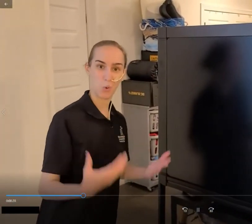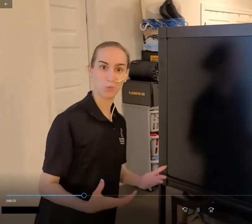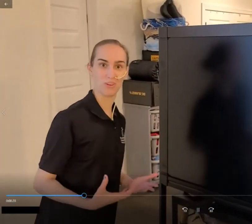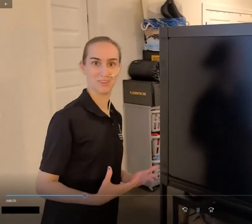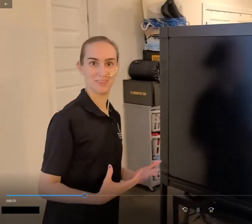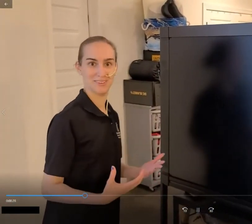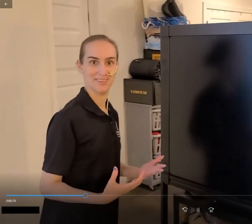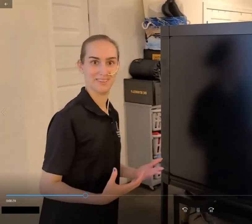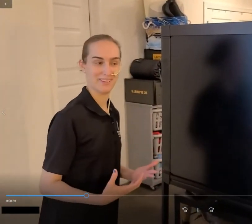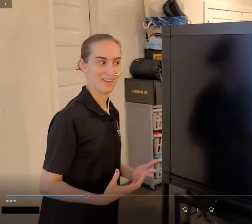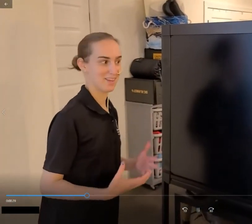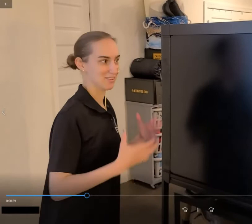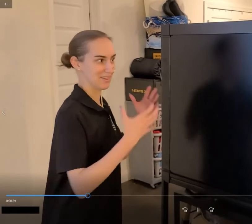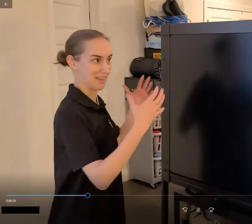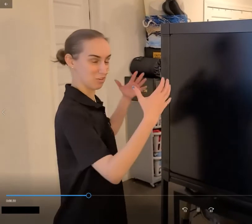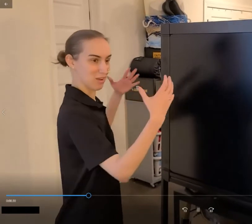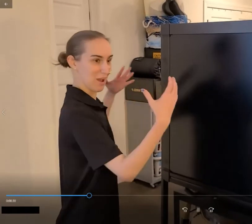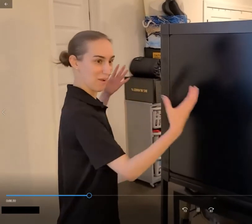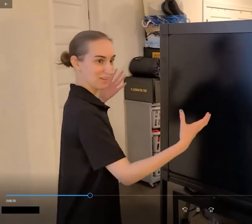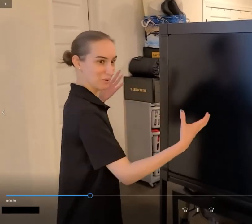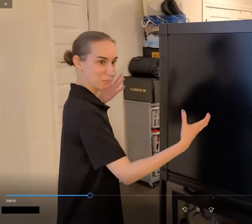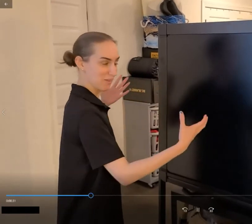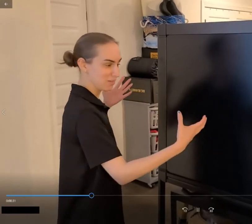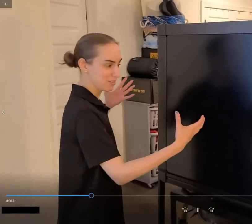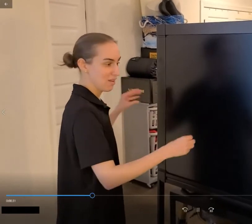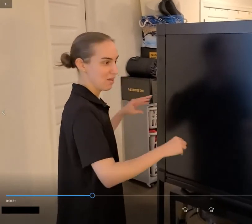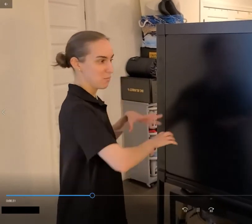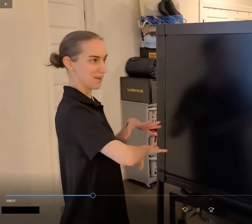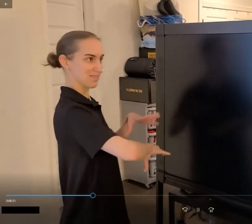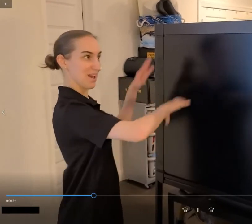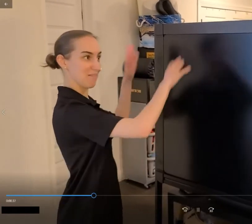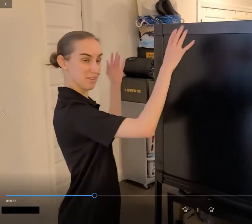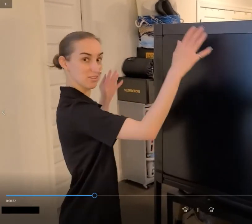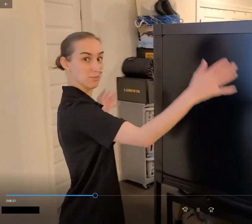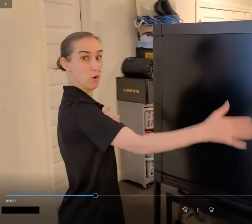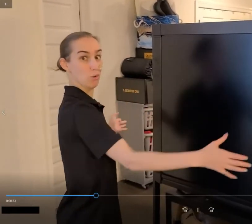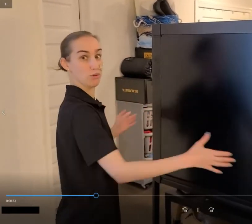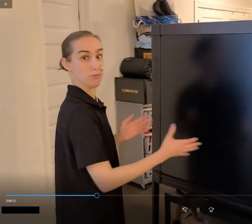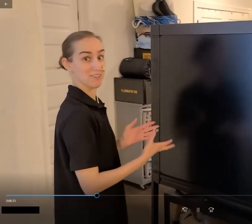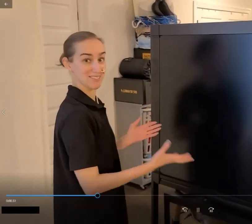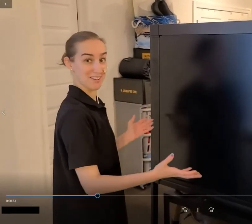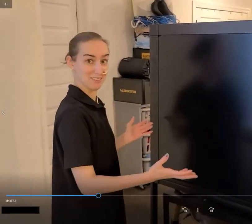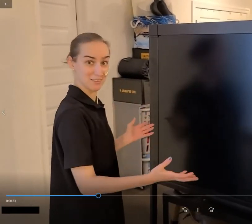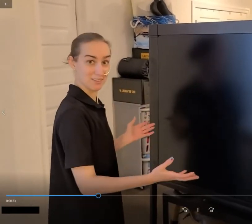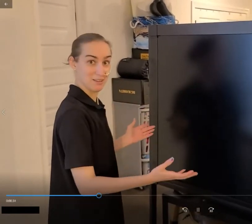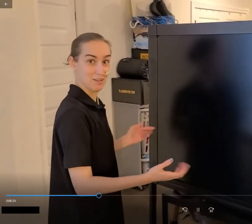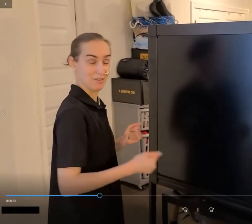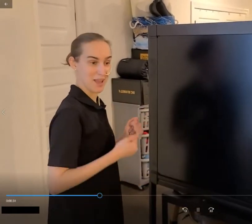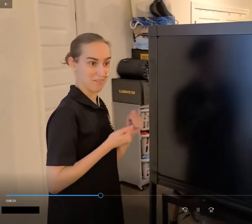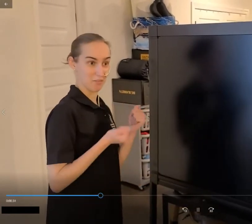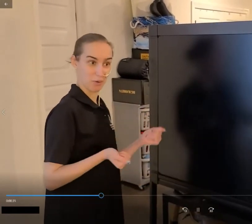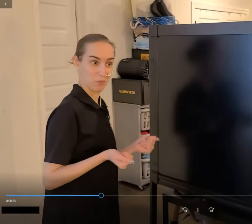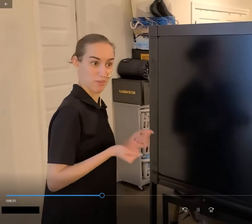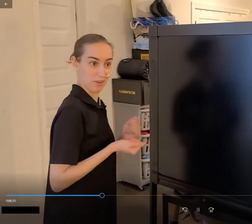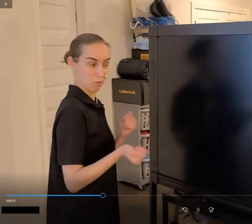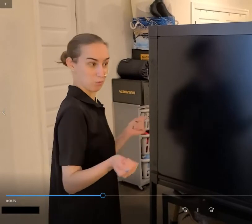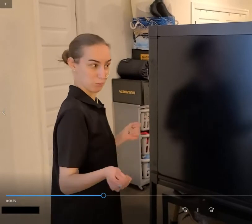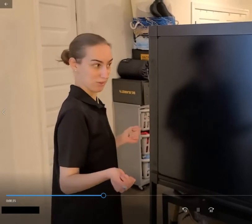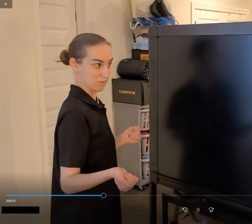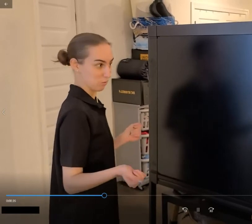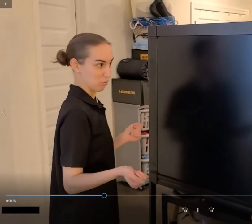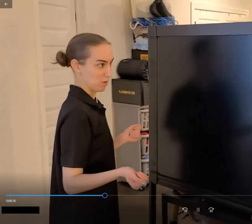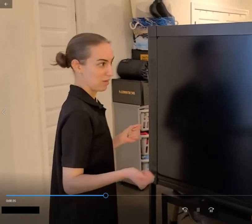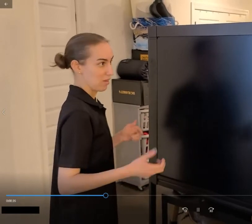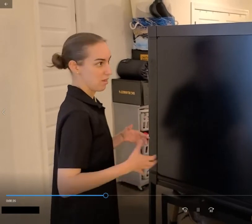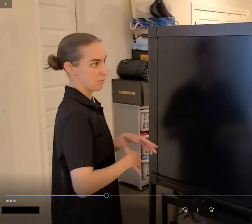can't hold it. Right. And so like that's actually how I ended up with this, because I have this of all different sizes. Like I have a little one that